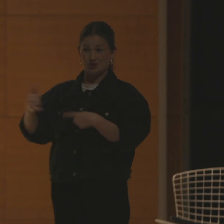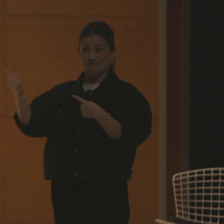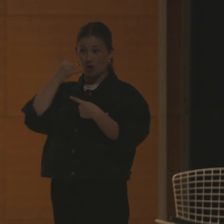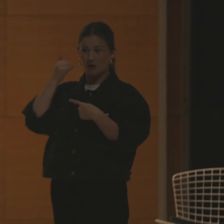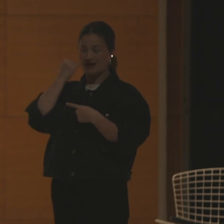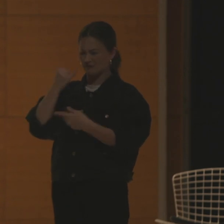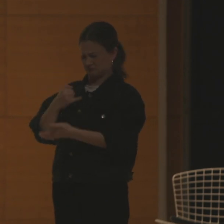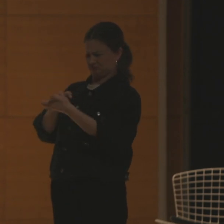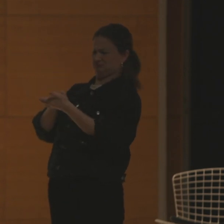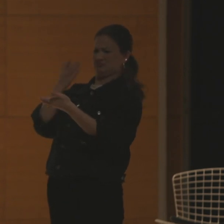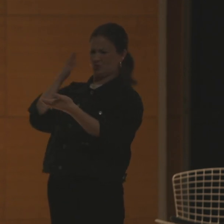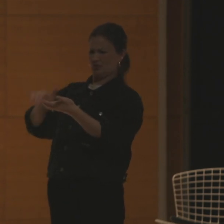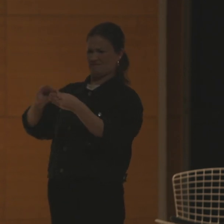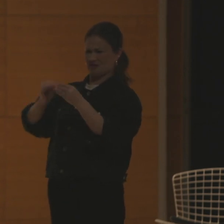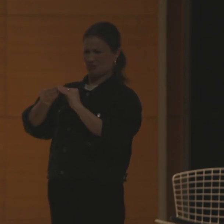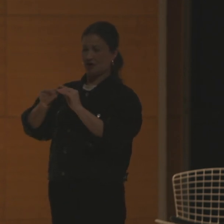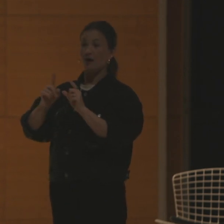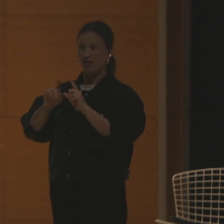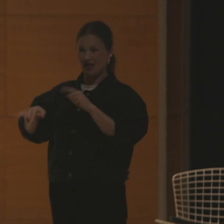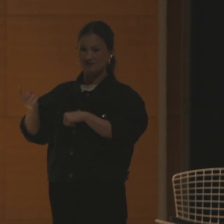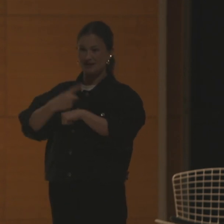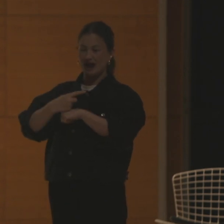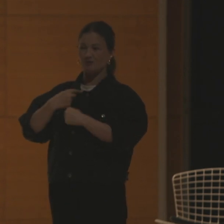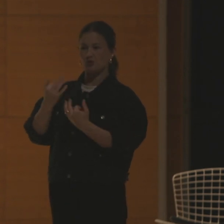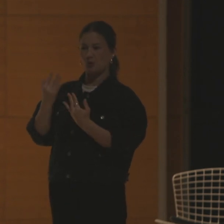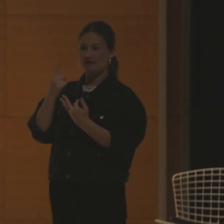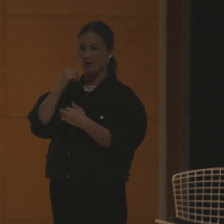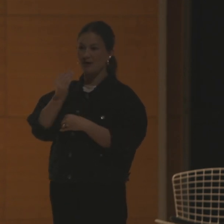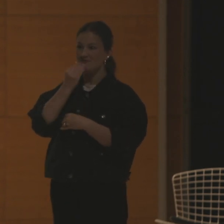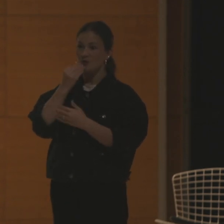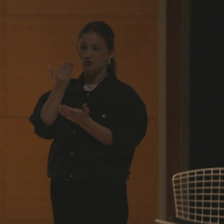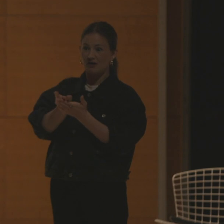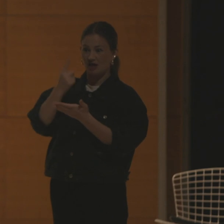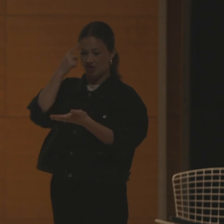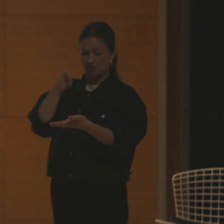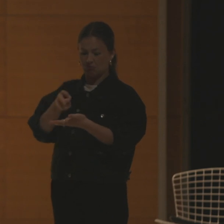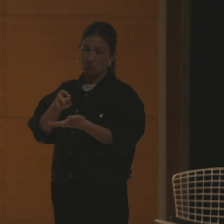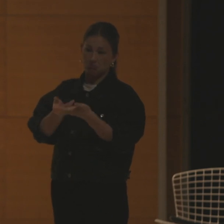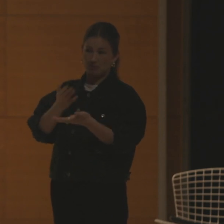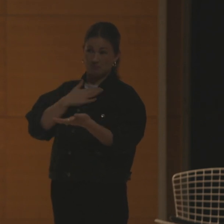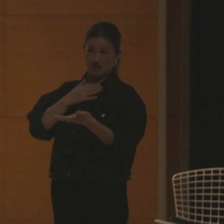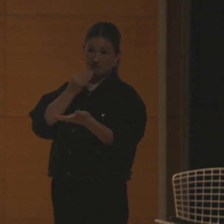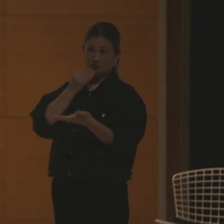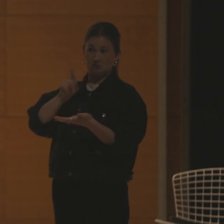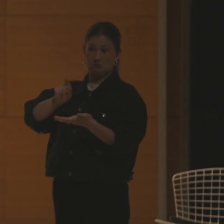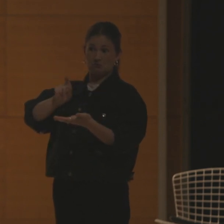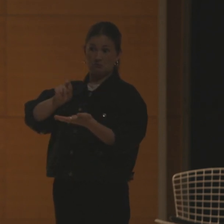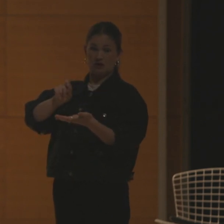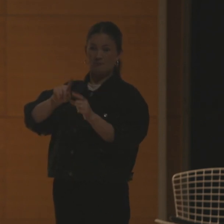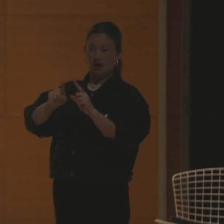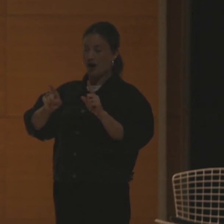a day. But I was getting groceries delivered, and I thought maybe they were here. But it was something, much better.